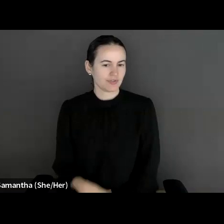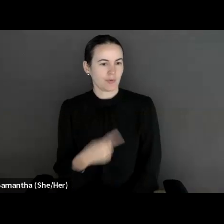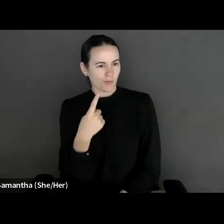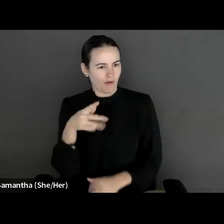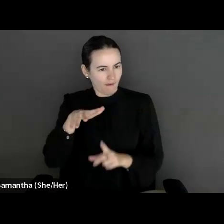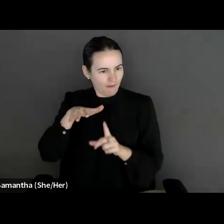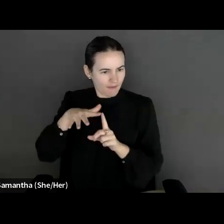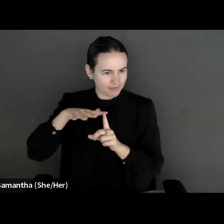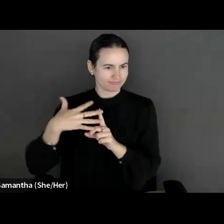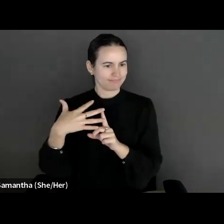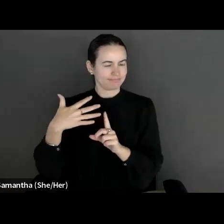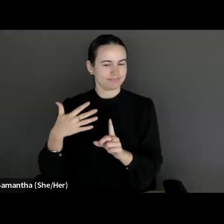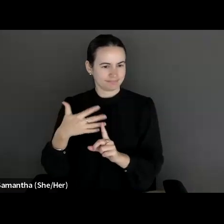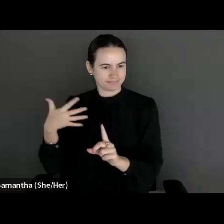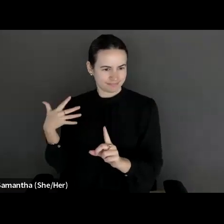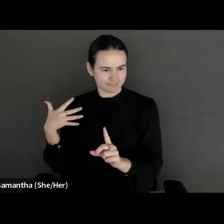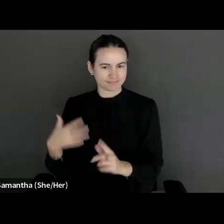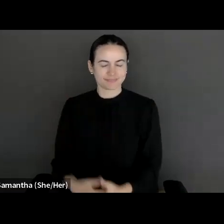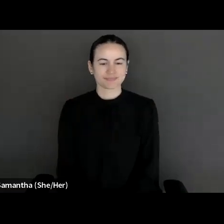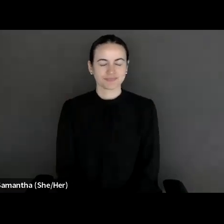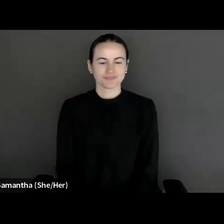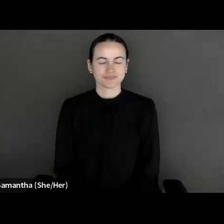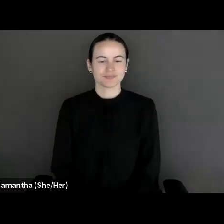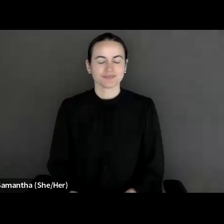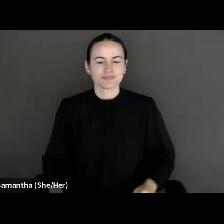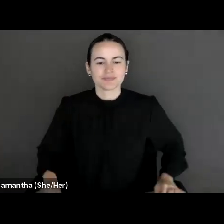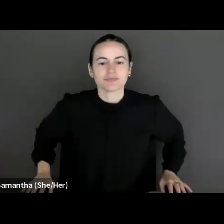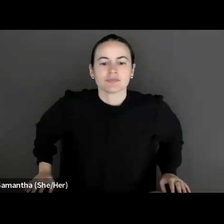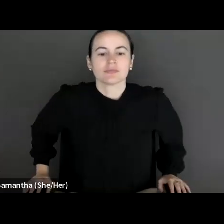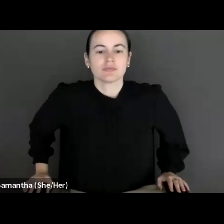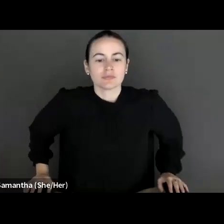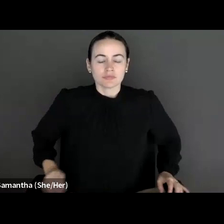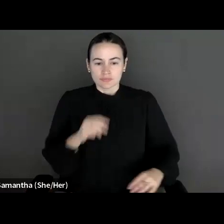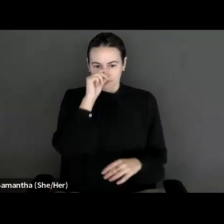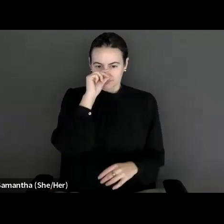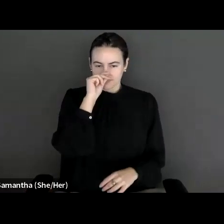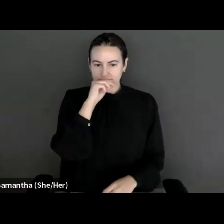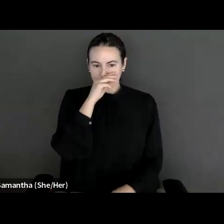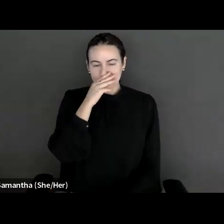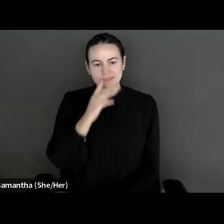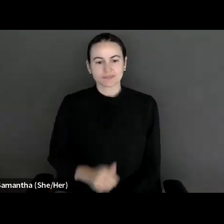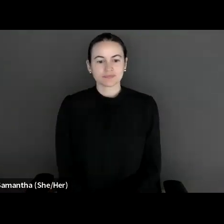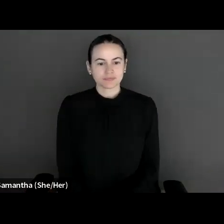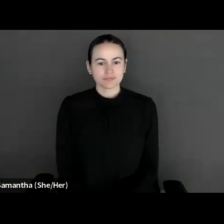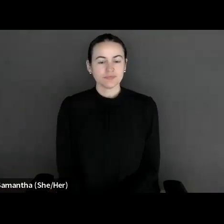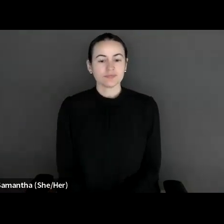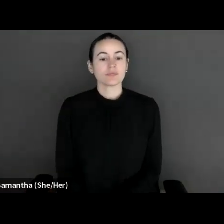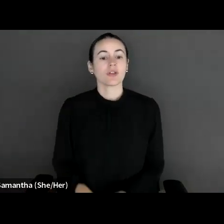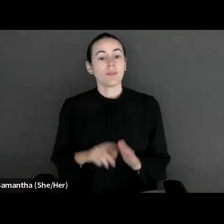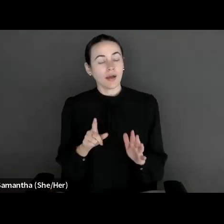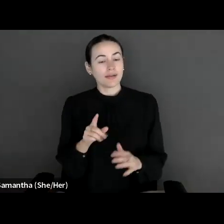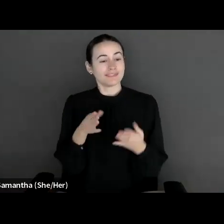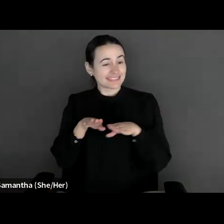On the other hand, if the scale developer draws on a model or theory from the literature review or a